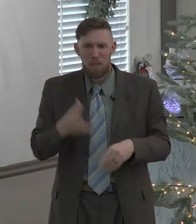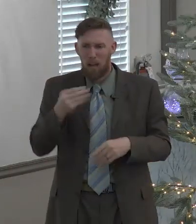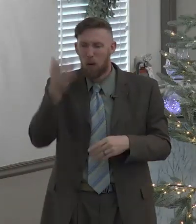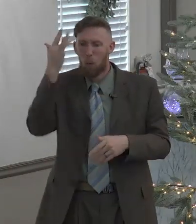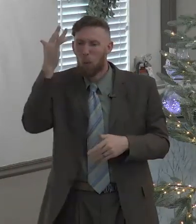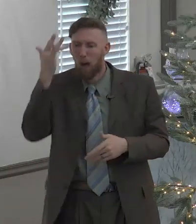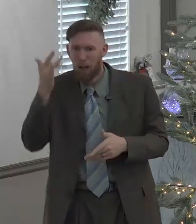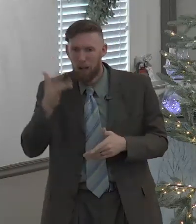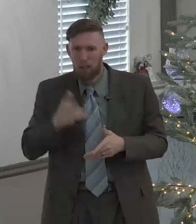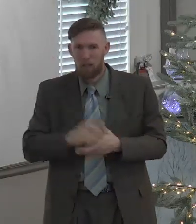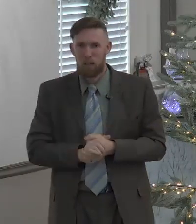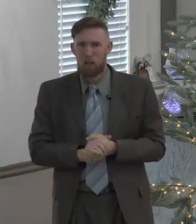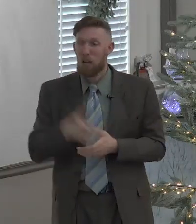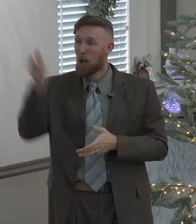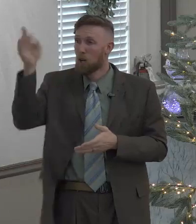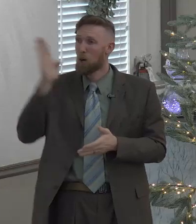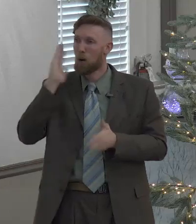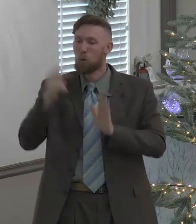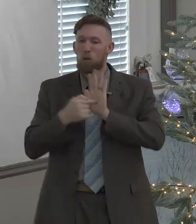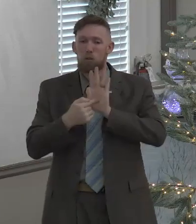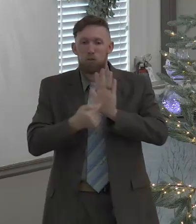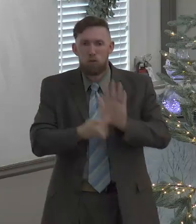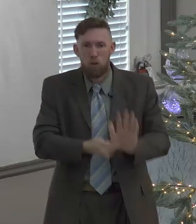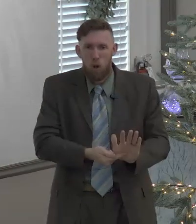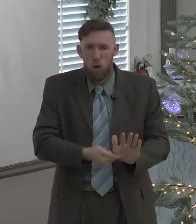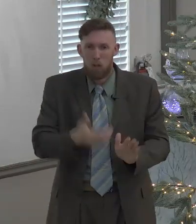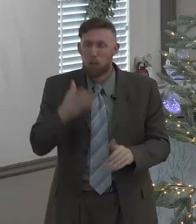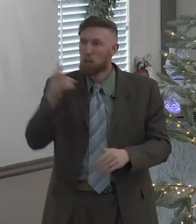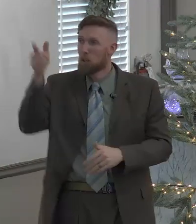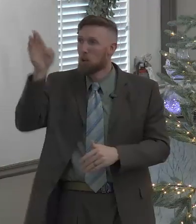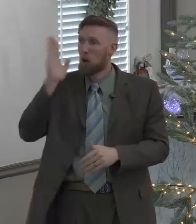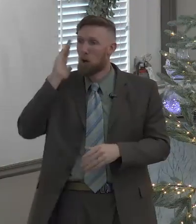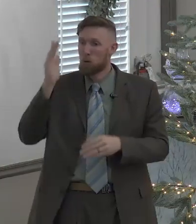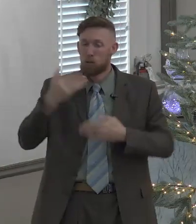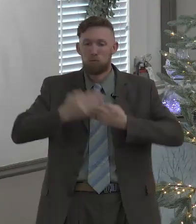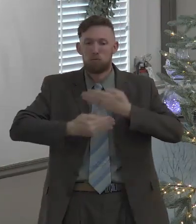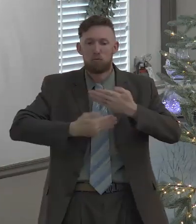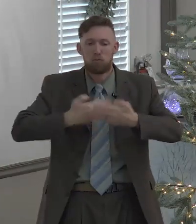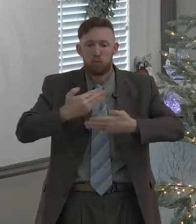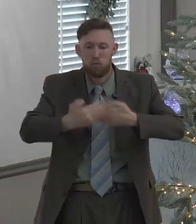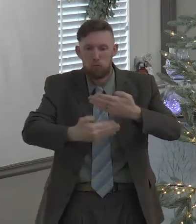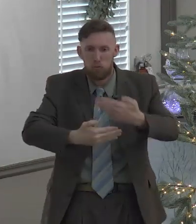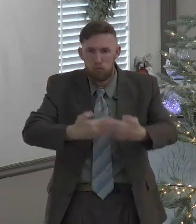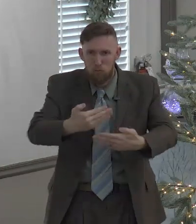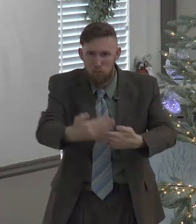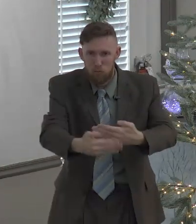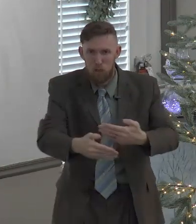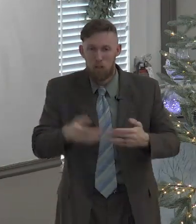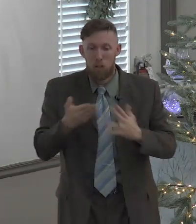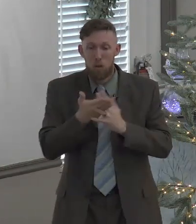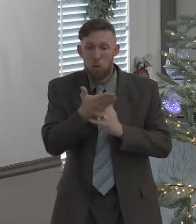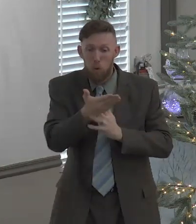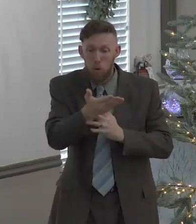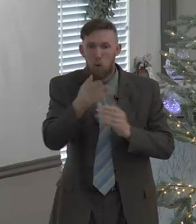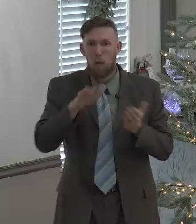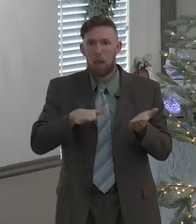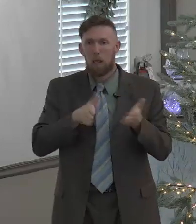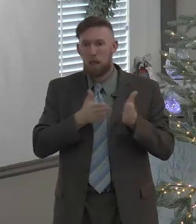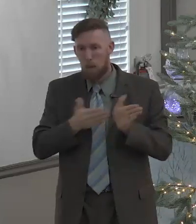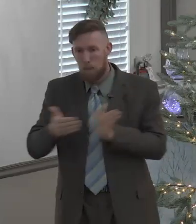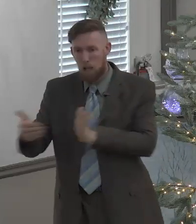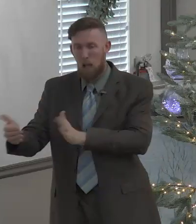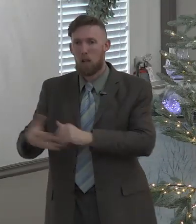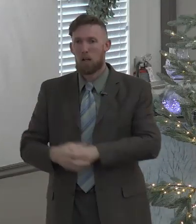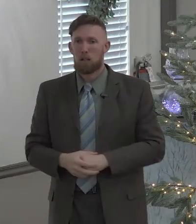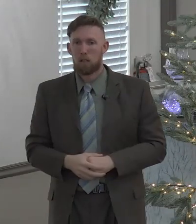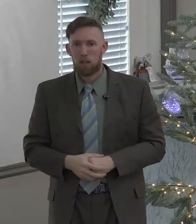Unreal. So see, we don't know. And God maybe is continuing to unfold that plan. I'm not done